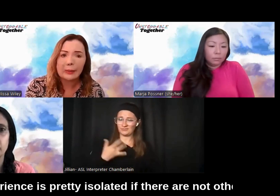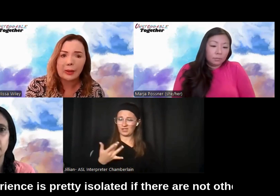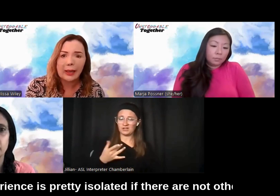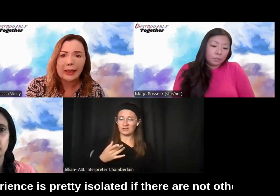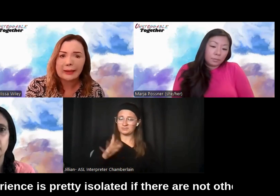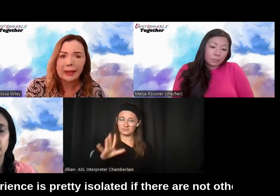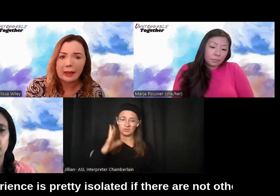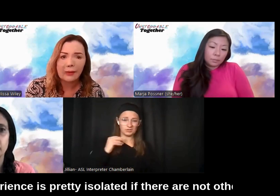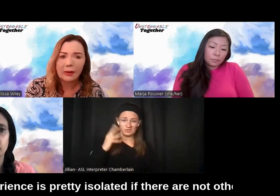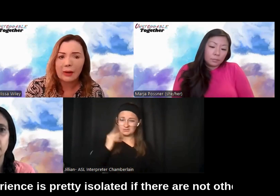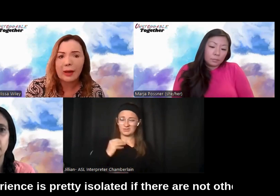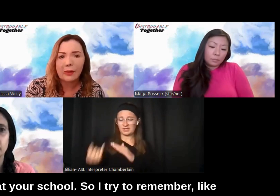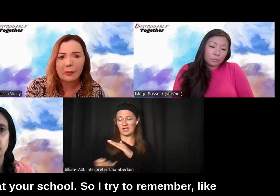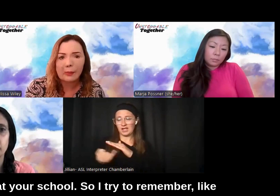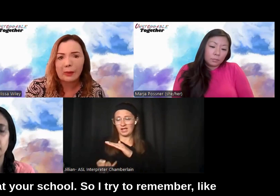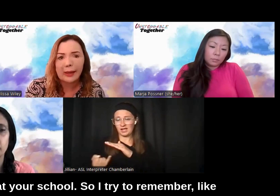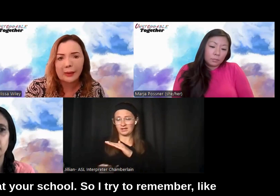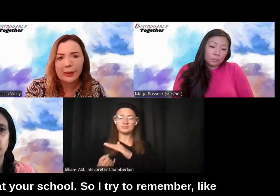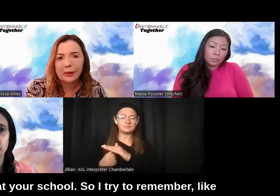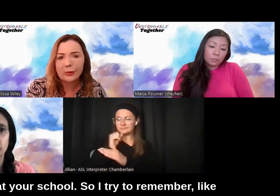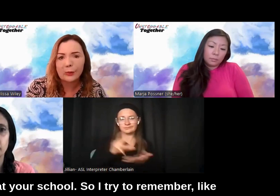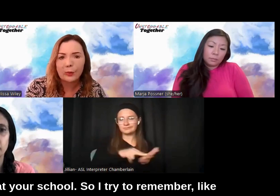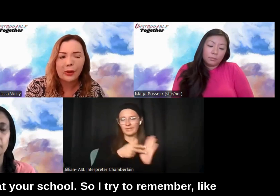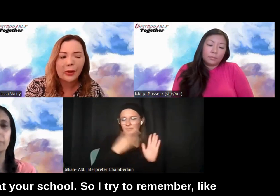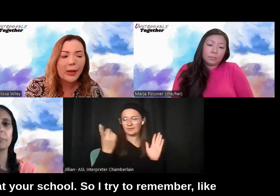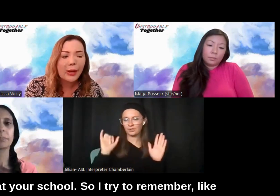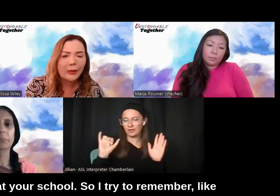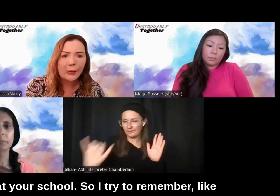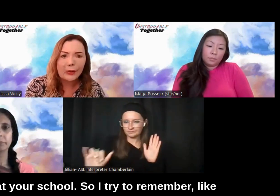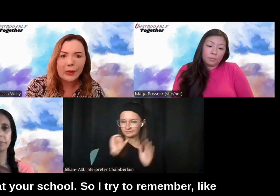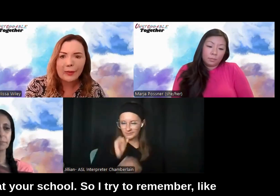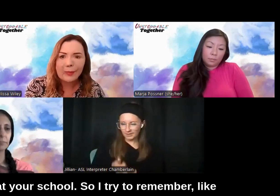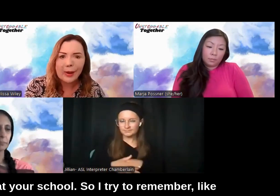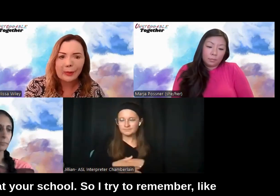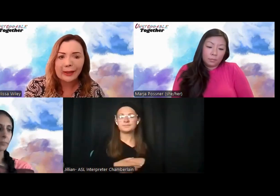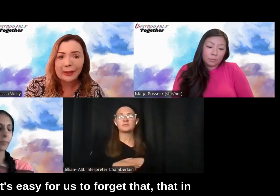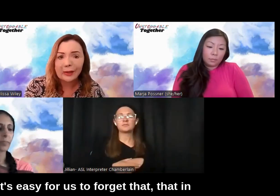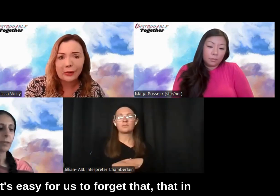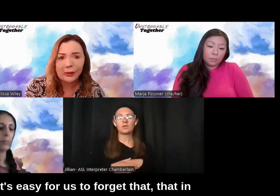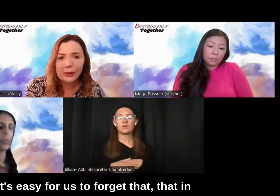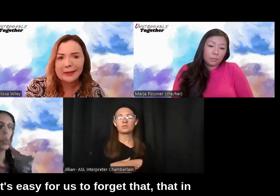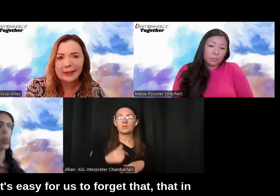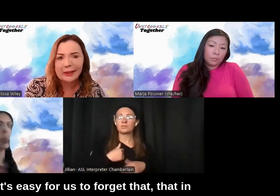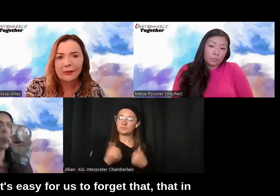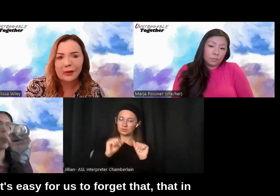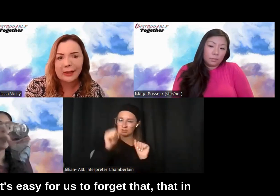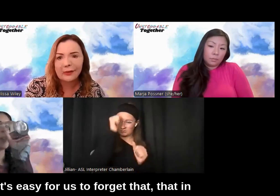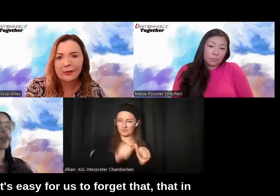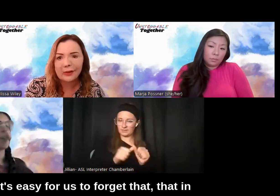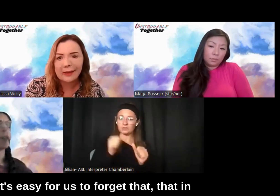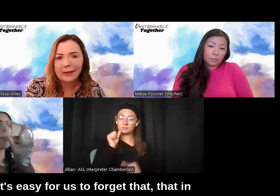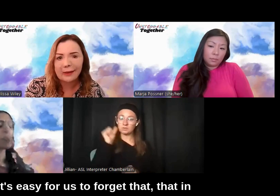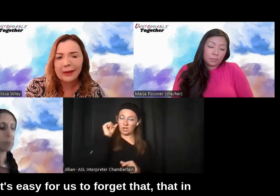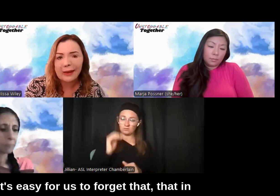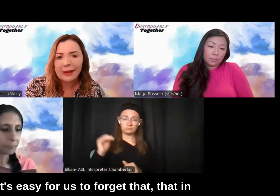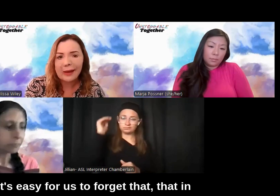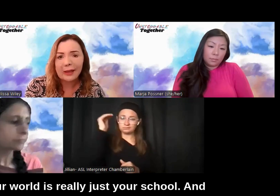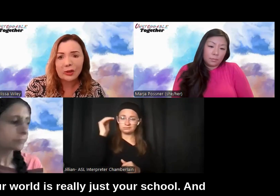experience is pretty isolated if there are not other people like you at your school. So I try to remember, like in adulthood, it's easy for us to forget that